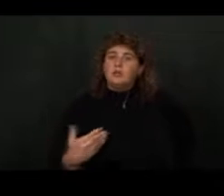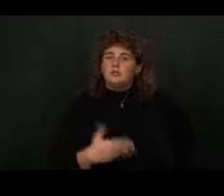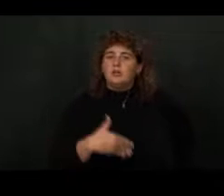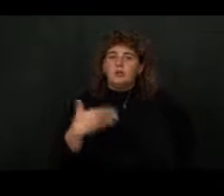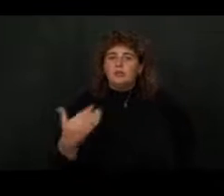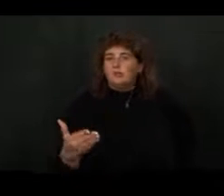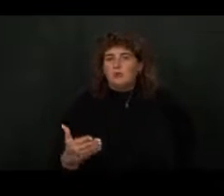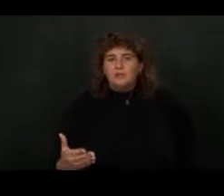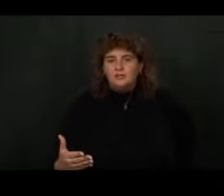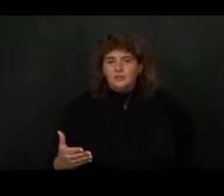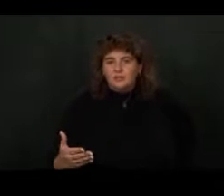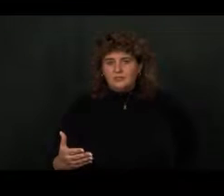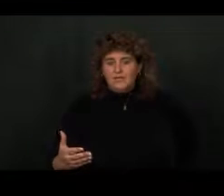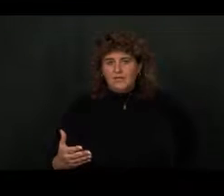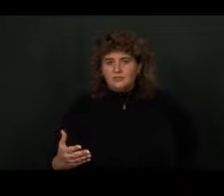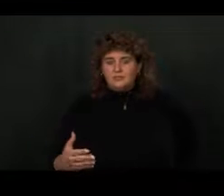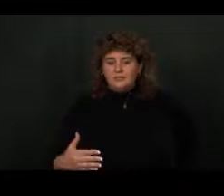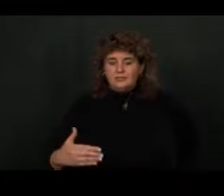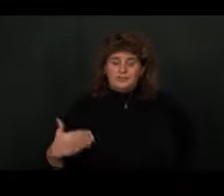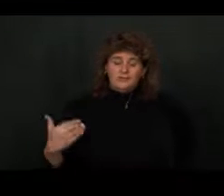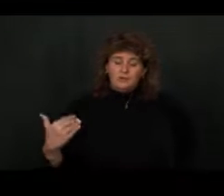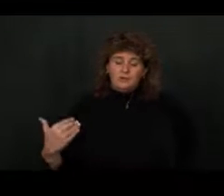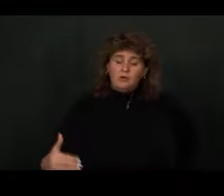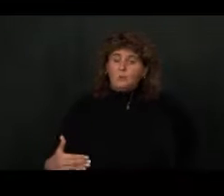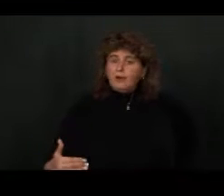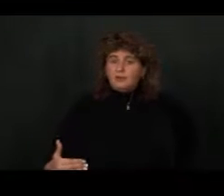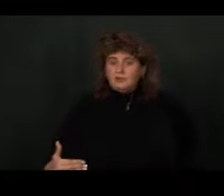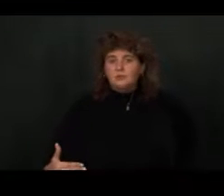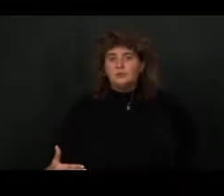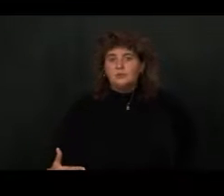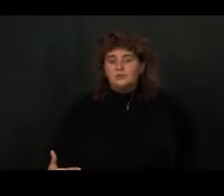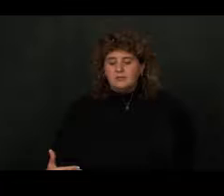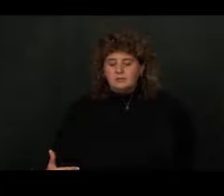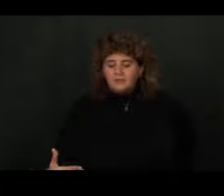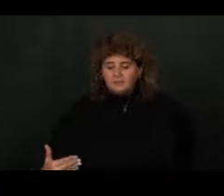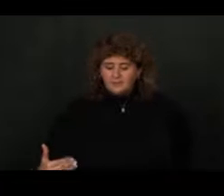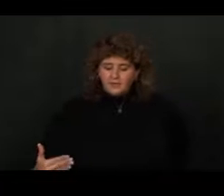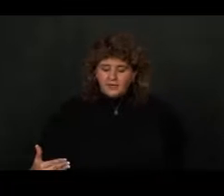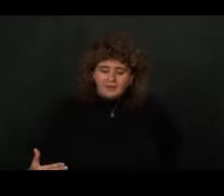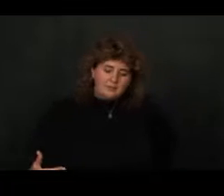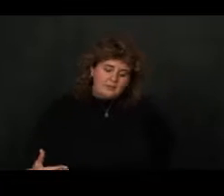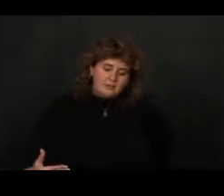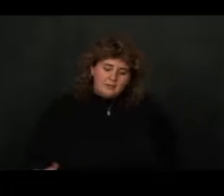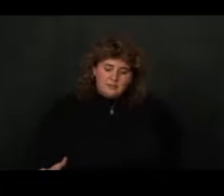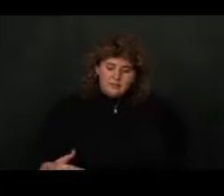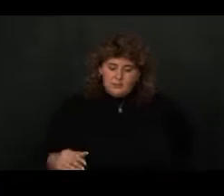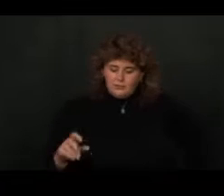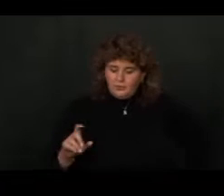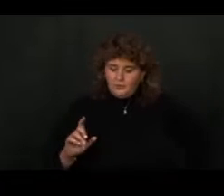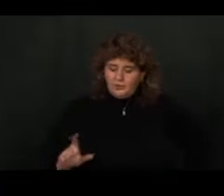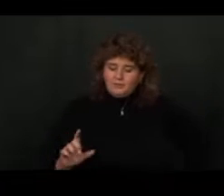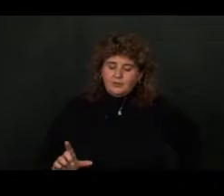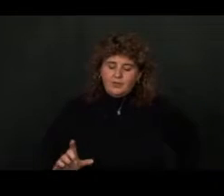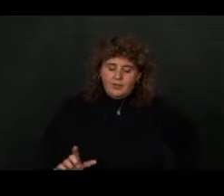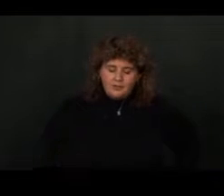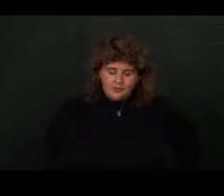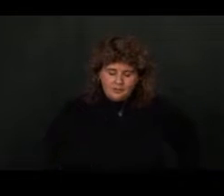along with the organism in this case? It's novabicin resistant. Okay, so definitely want to keep that in